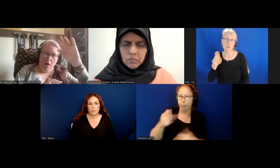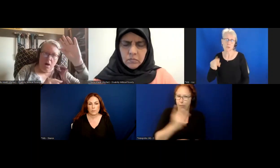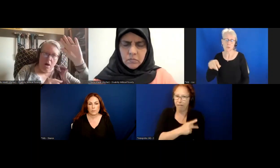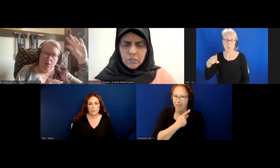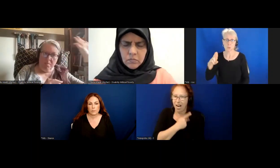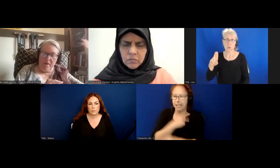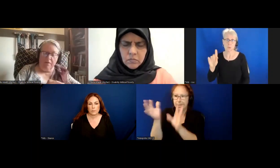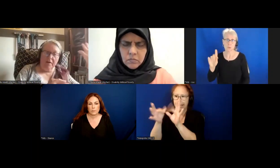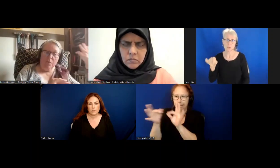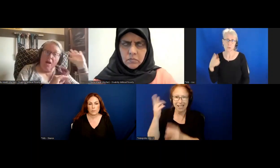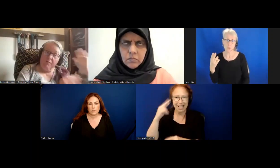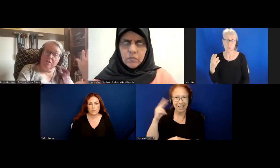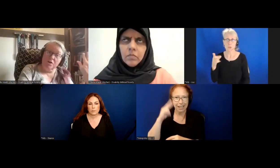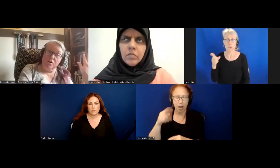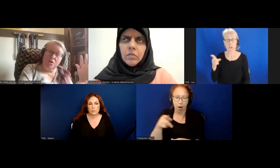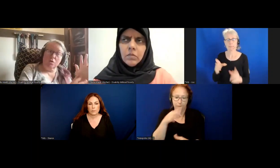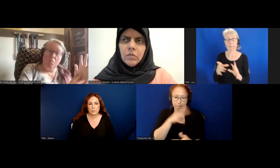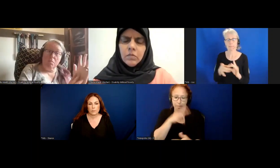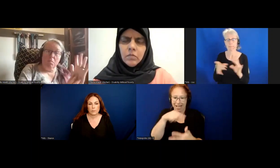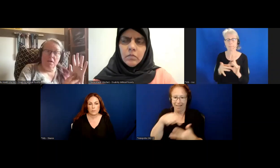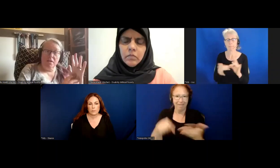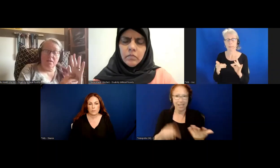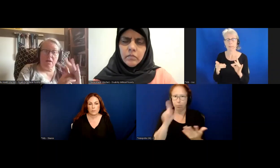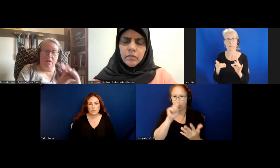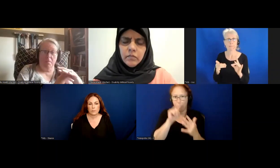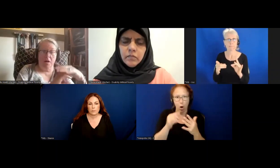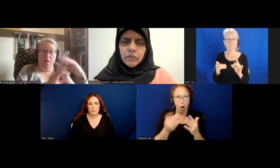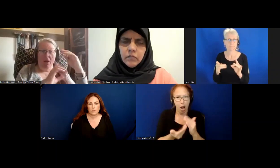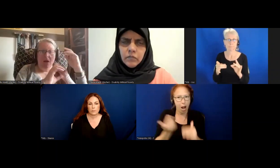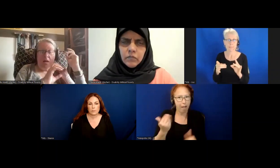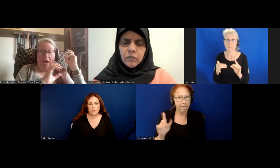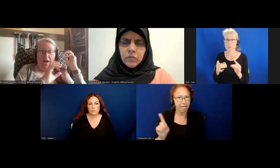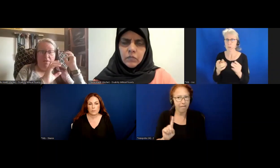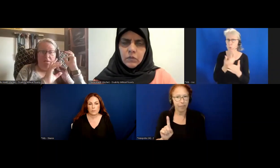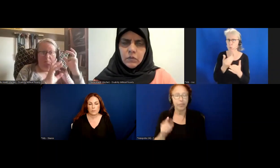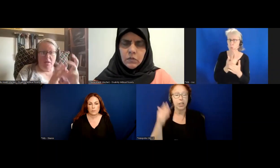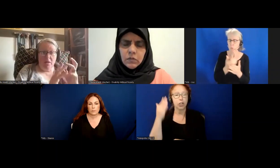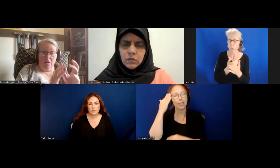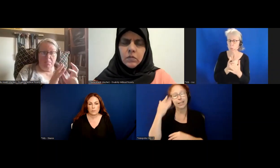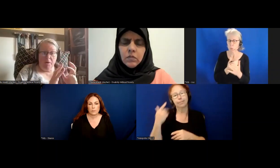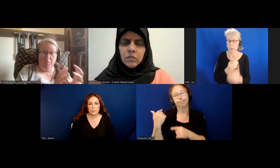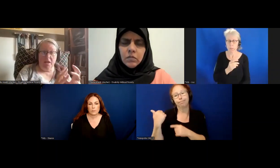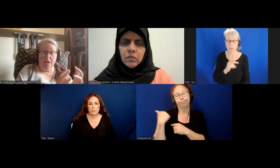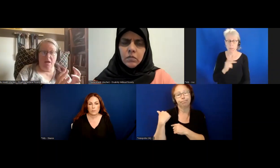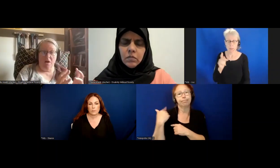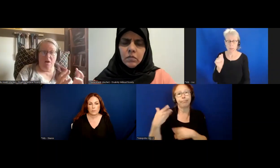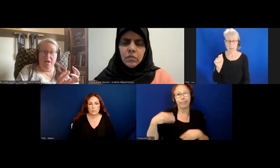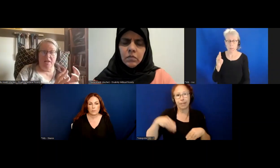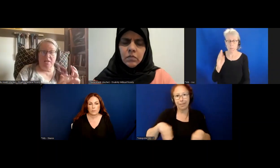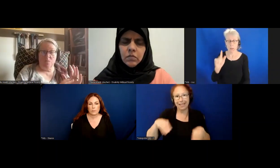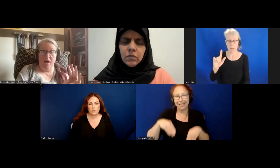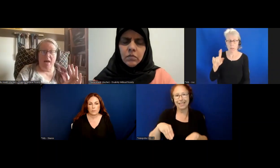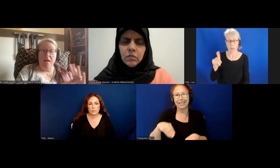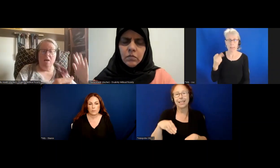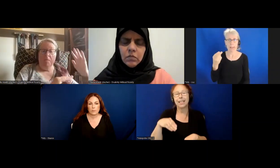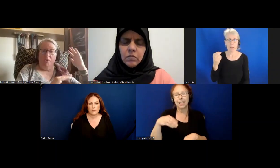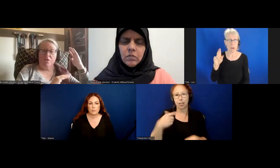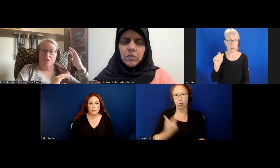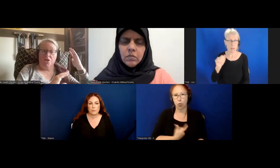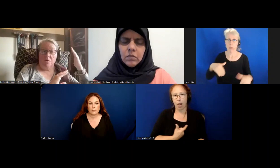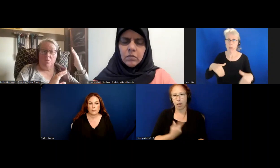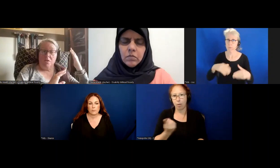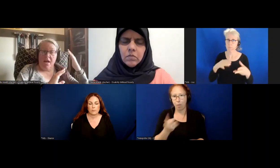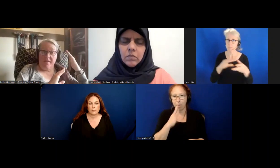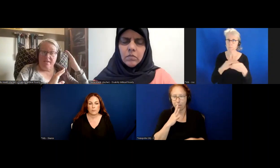spoke on the benefit, we haven't heard the new minister, Kamal Khera, speak publicly on it in this way,